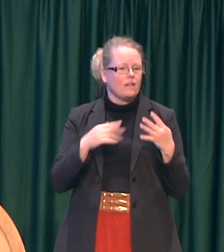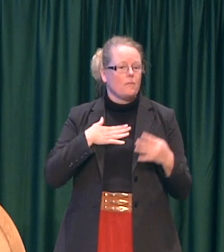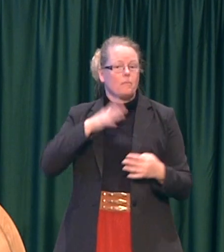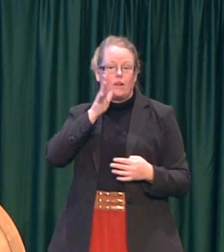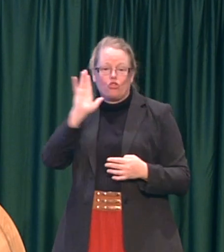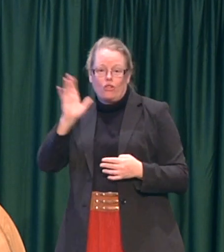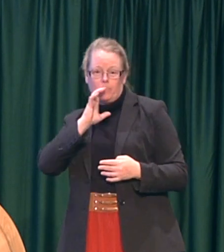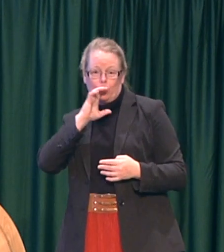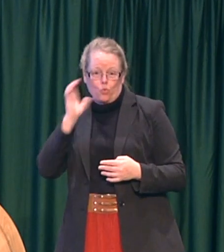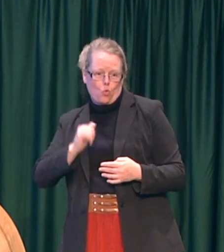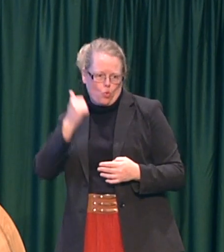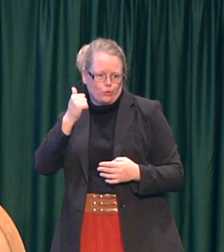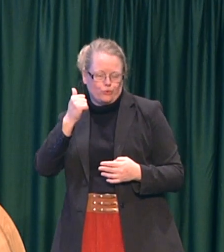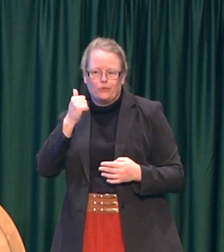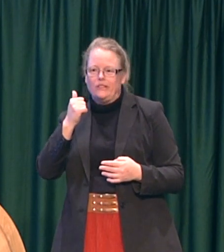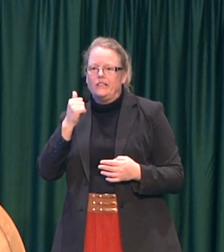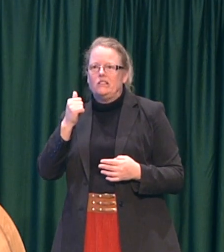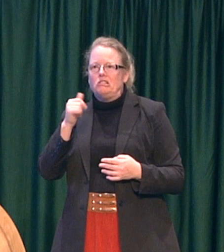I have 4 children.